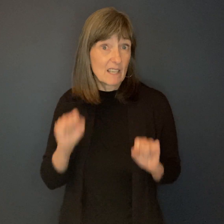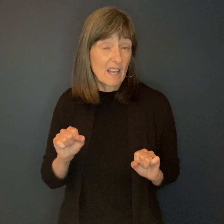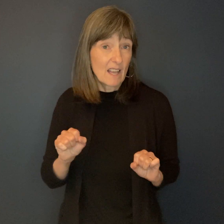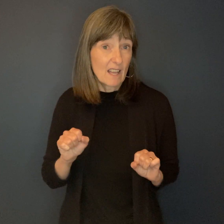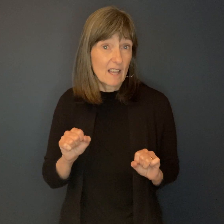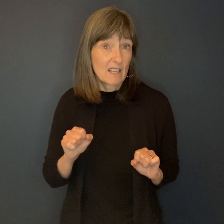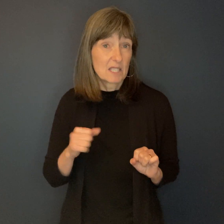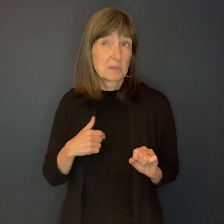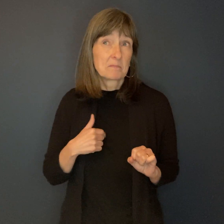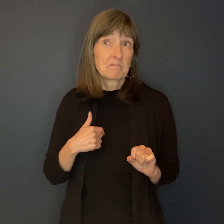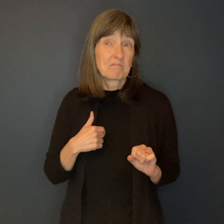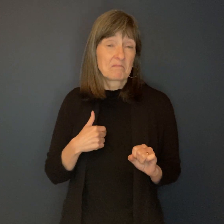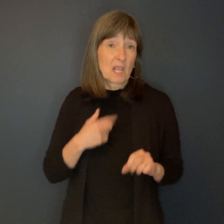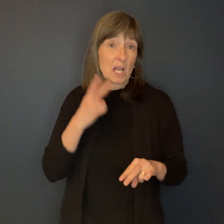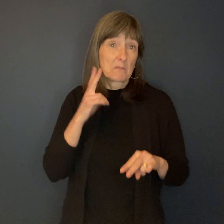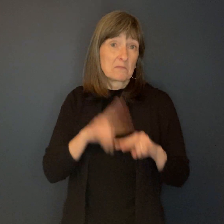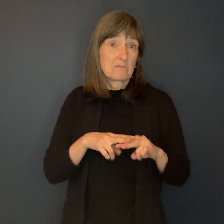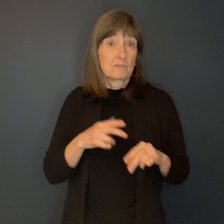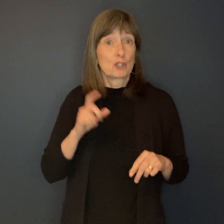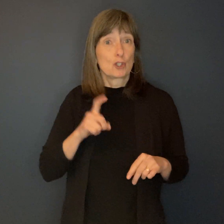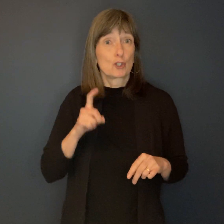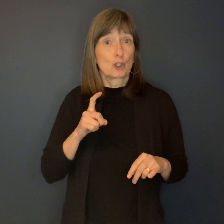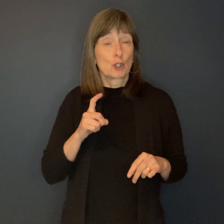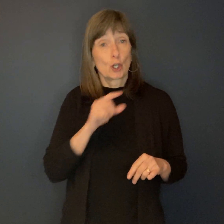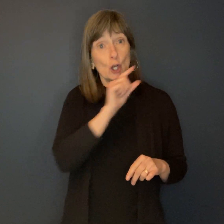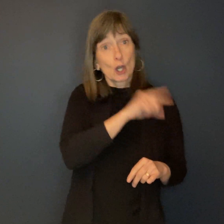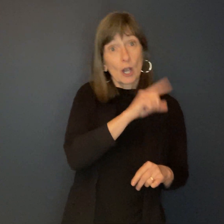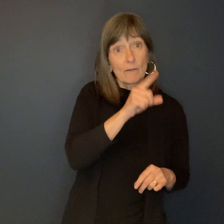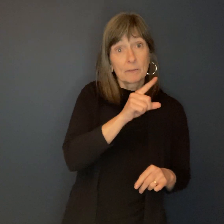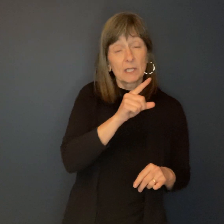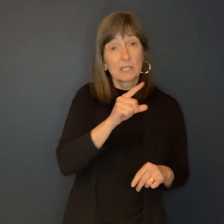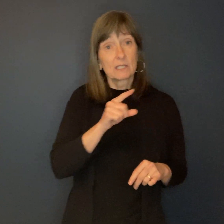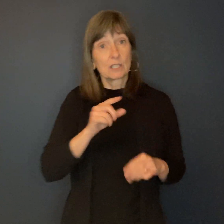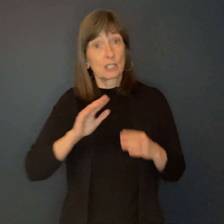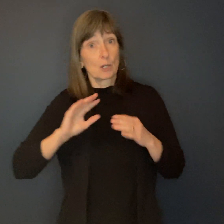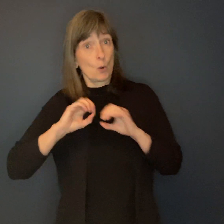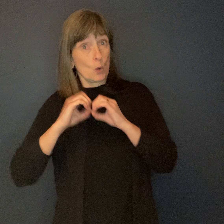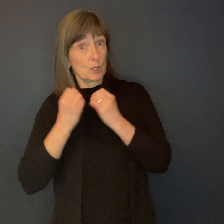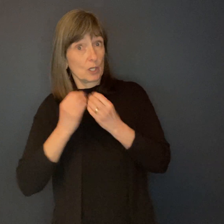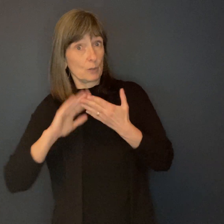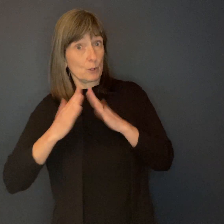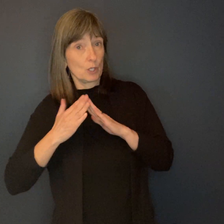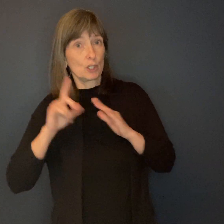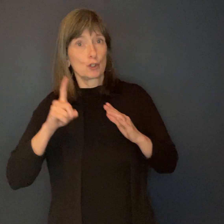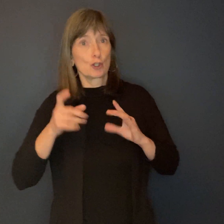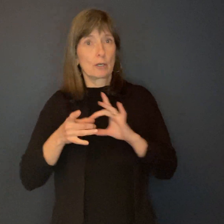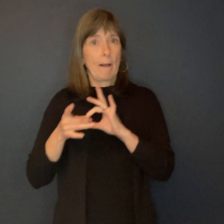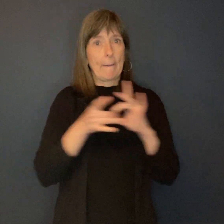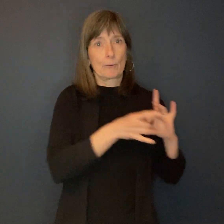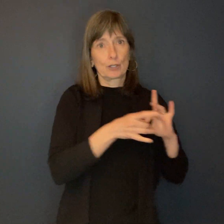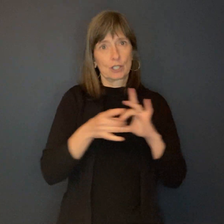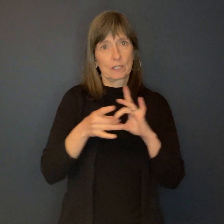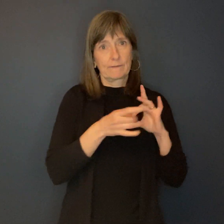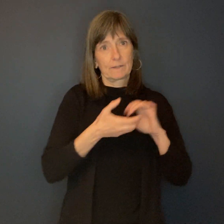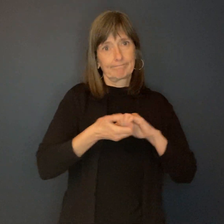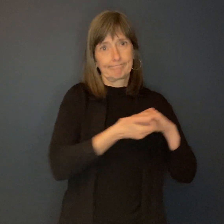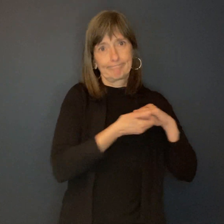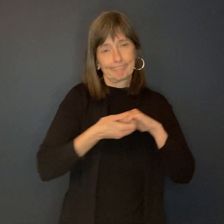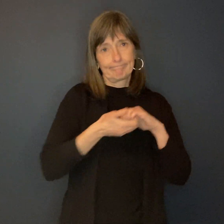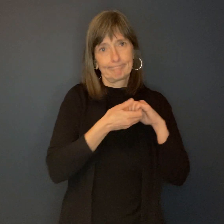have a collaborative relationship with government, and I think those opportunities still exist. But